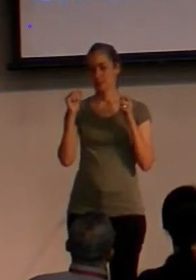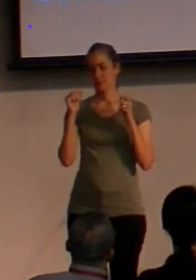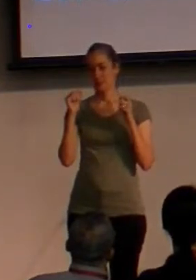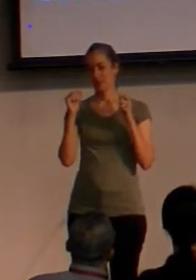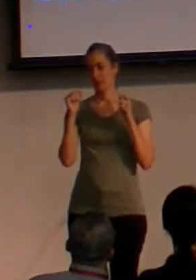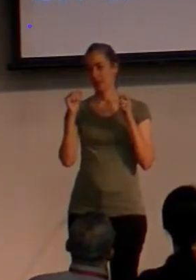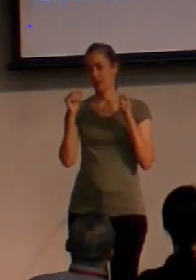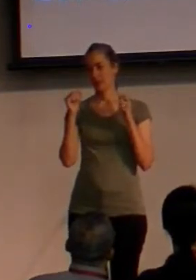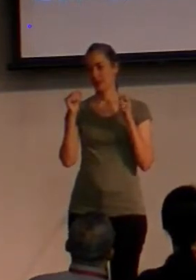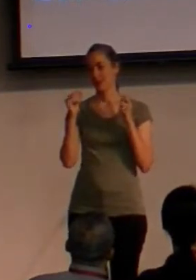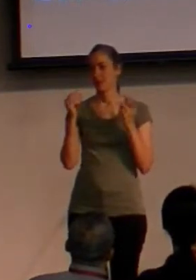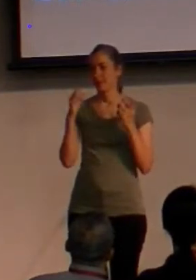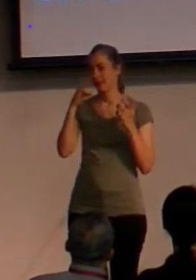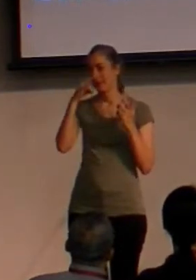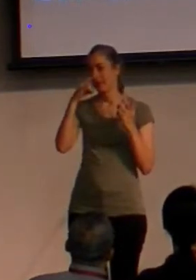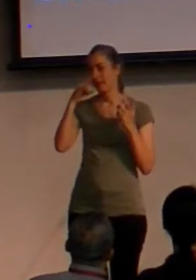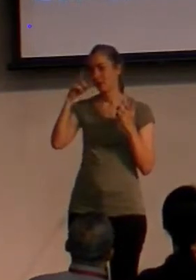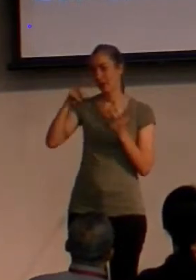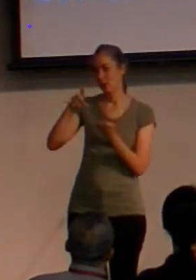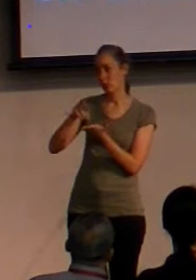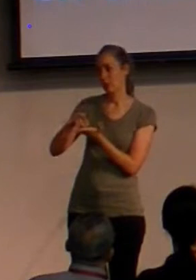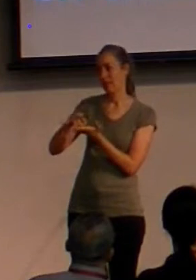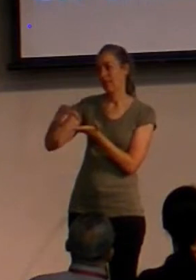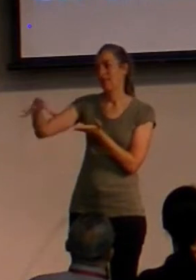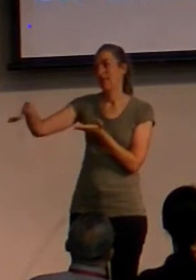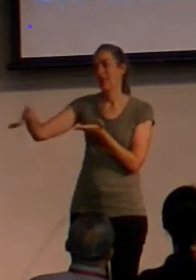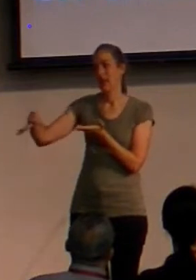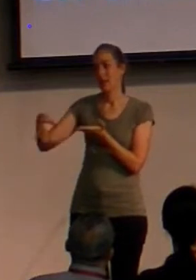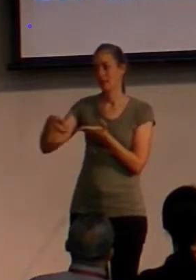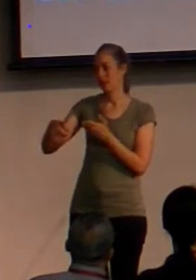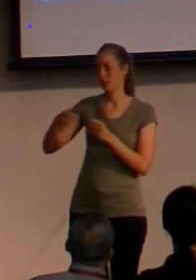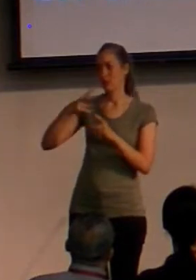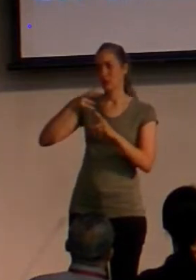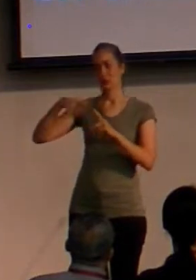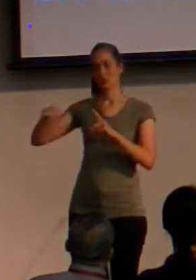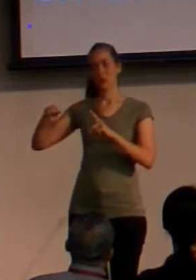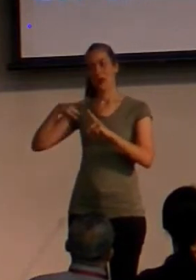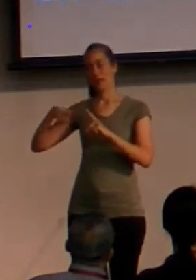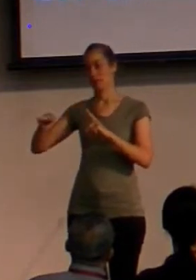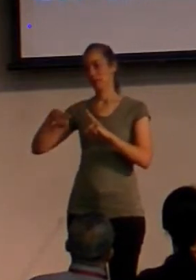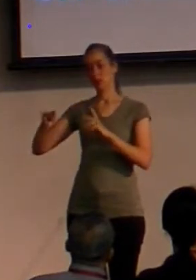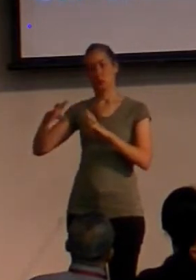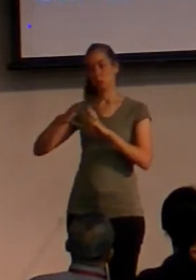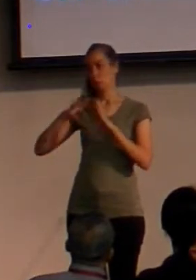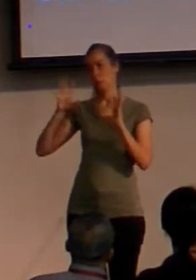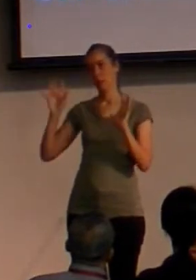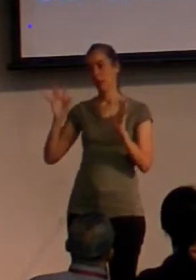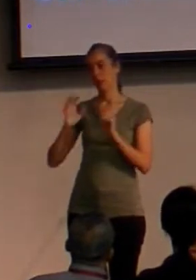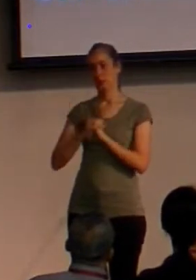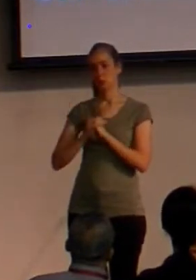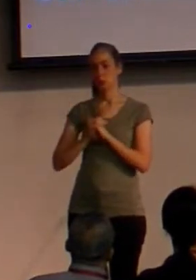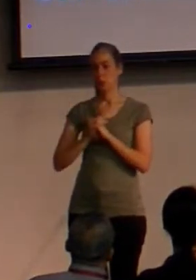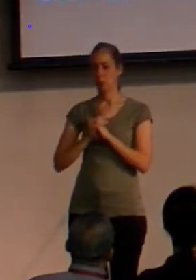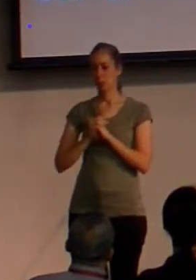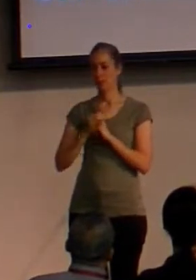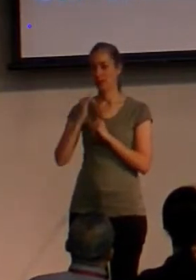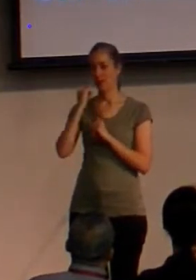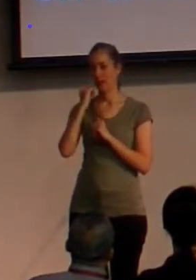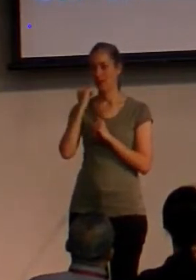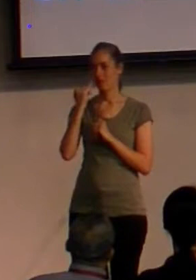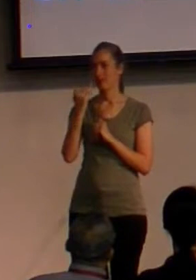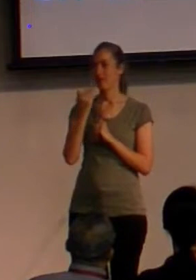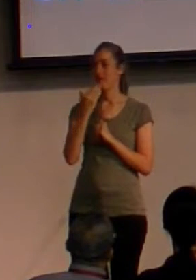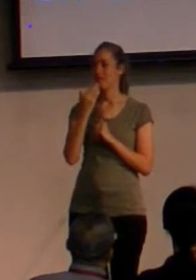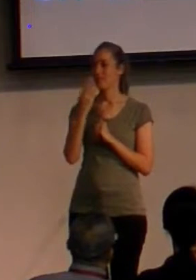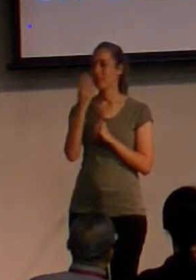to kick the kids out because it was just total distraction, nonstop. And so if you were 14, we would let